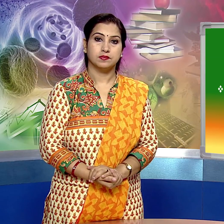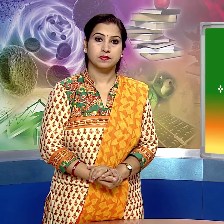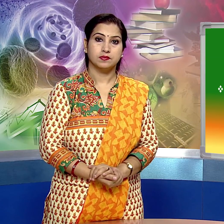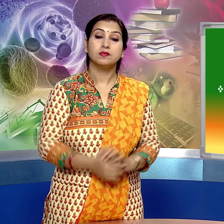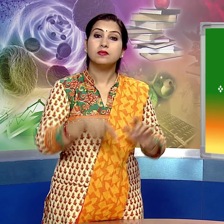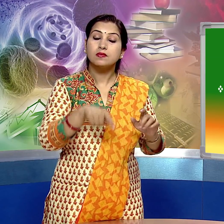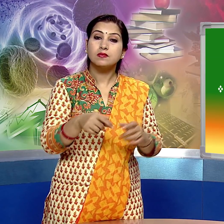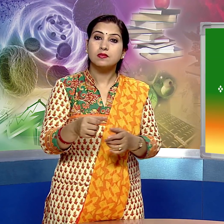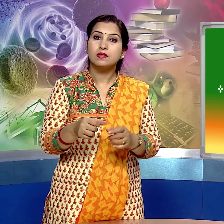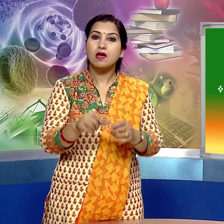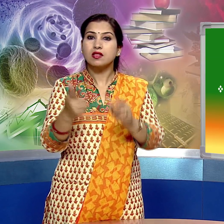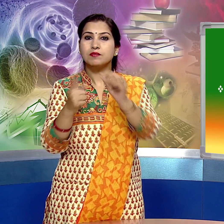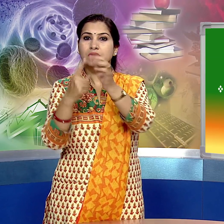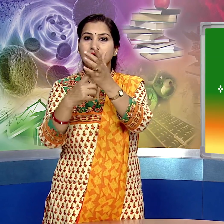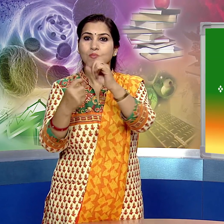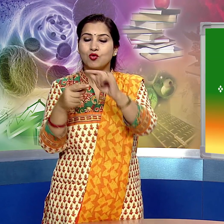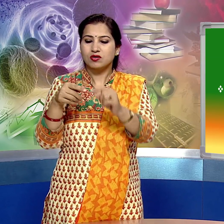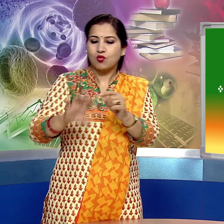Spare protein for its own function.